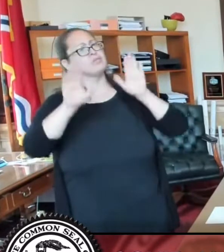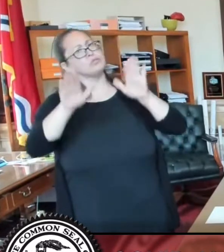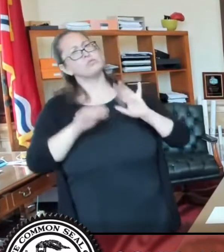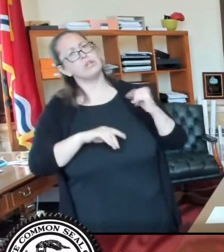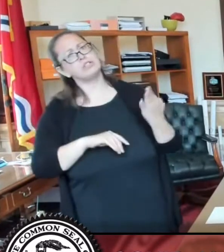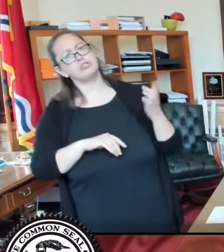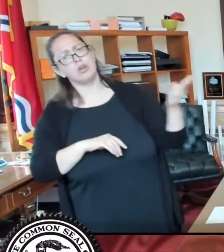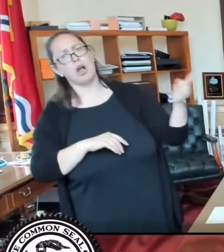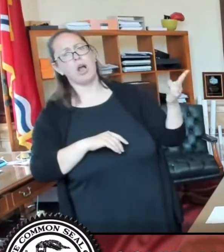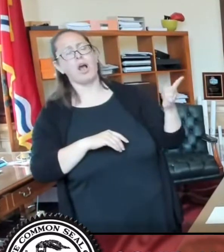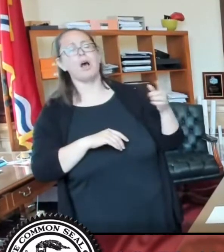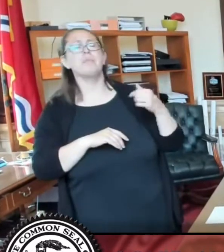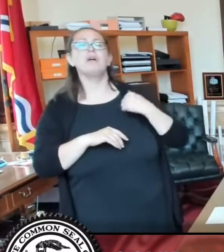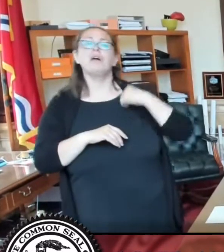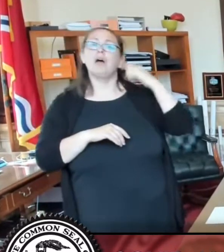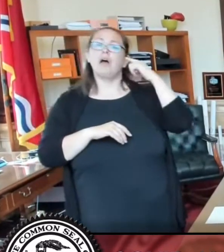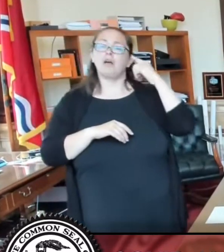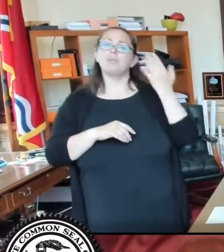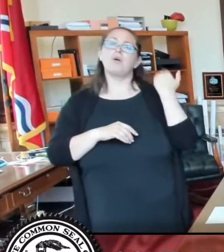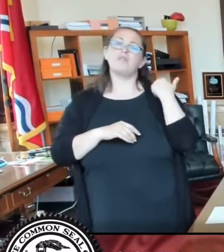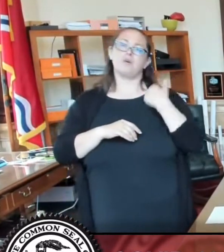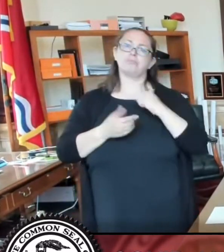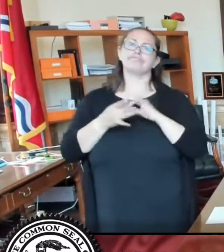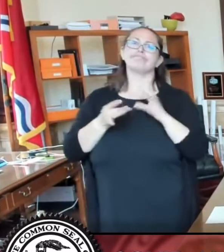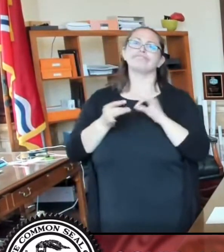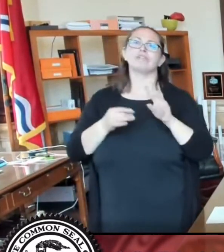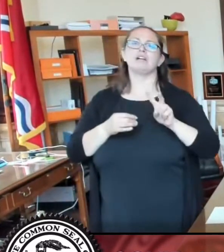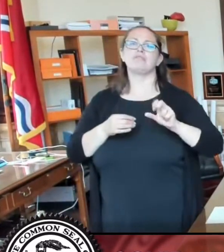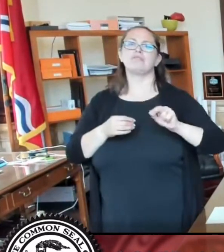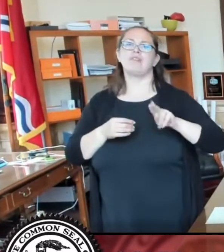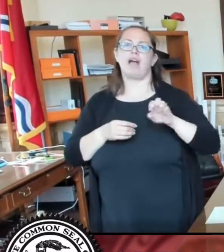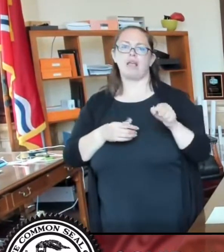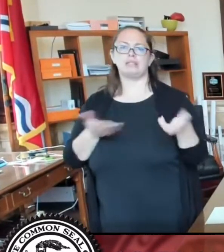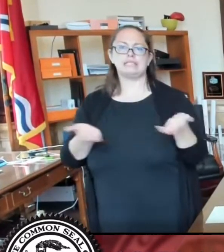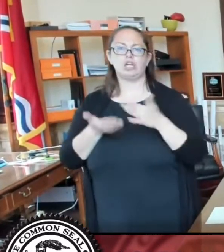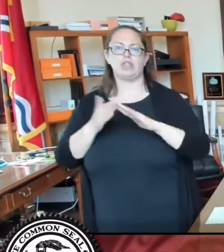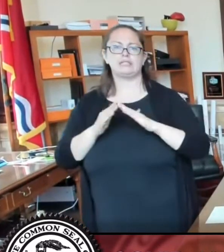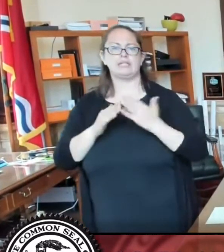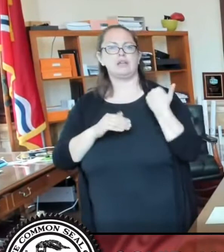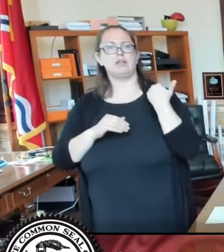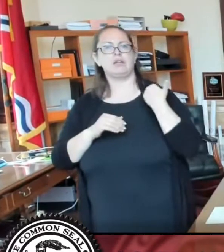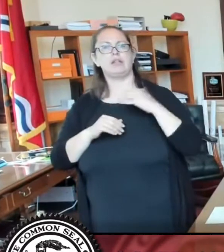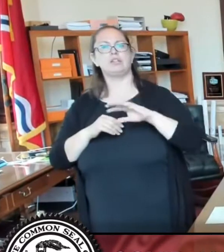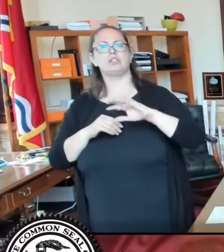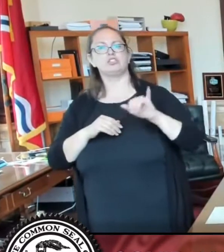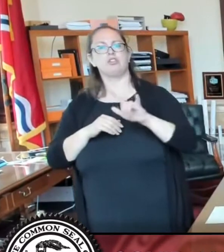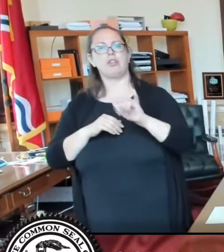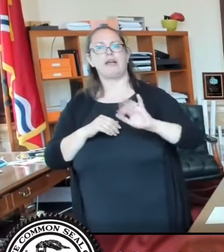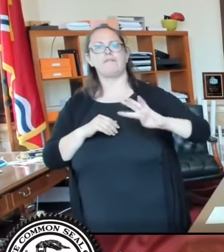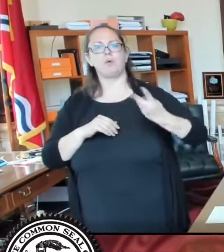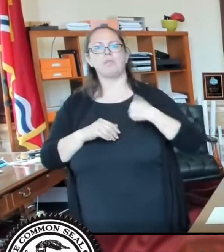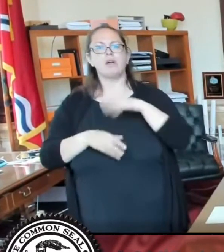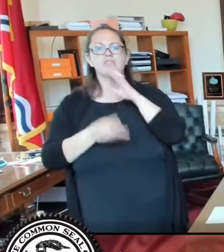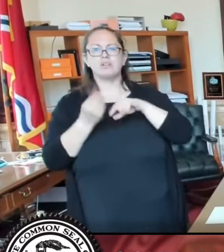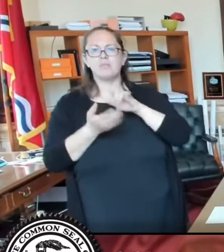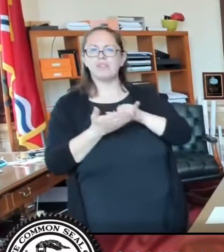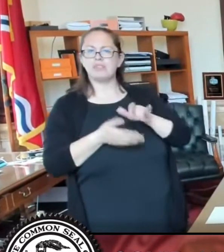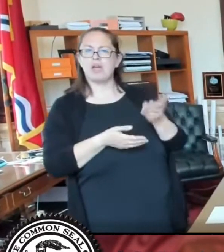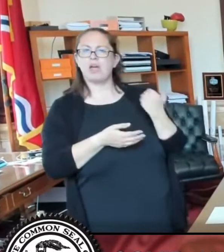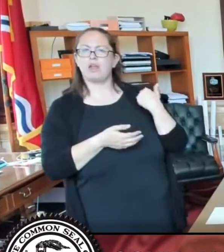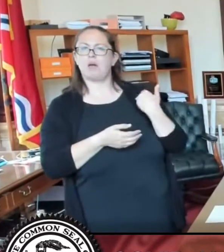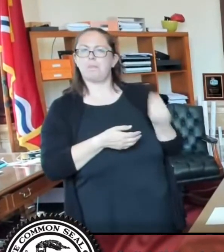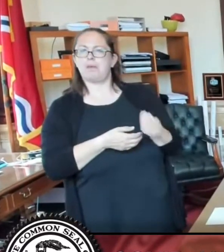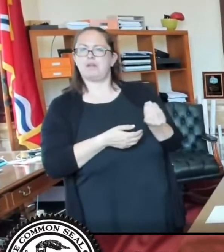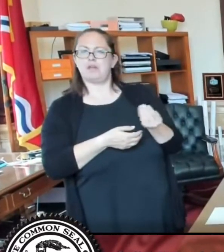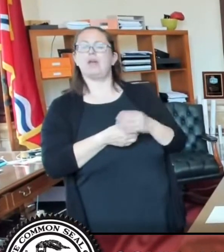So I talked about the violence that we experienced in our city over the 4th of July weekend. I talked about that on Monday.